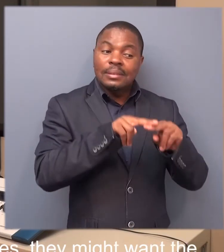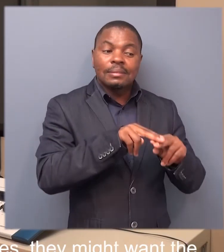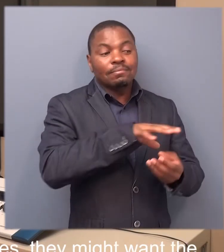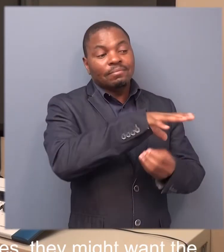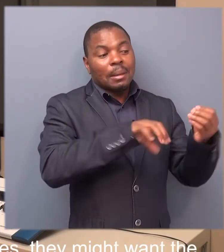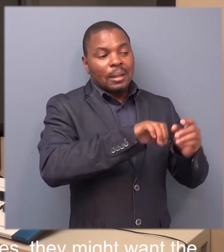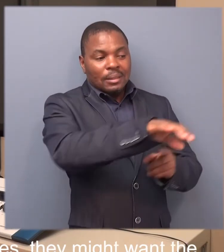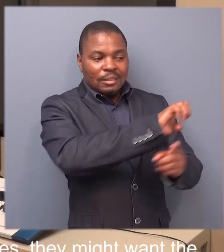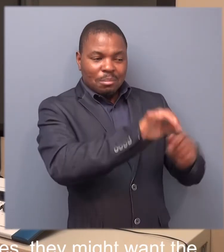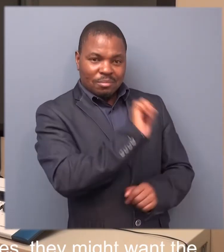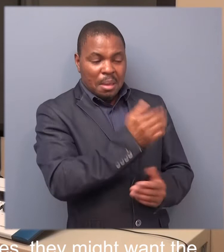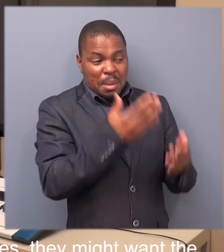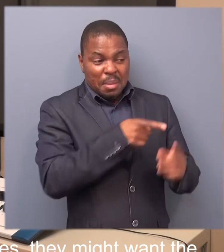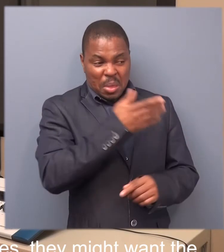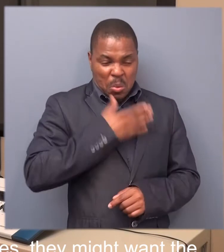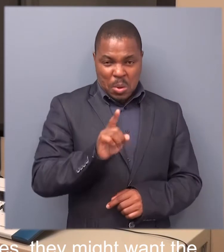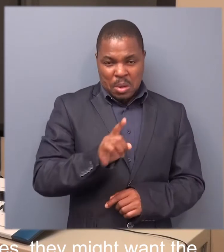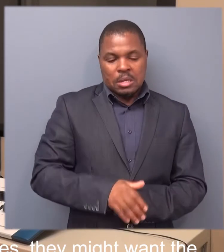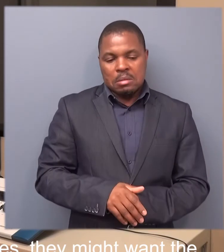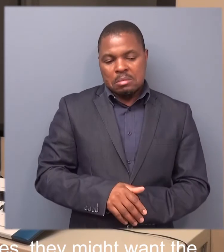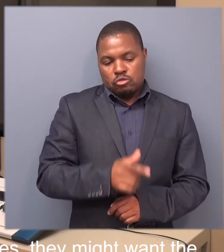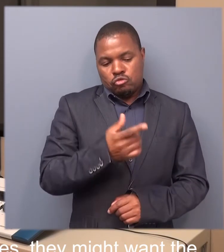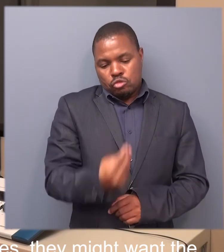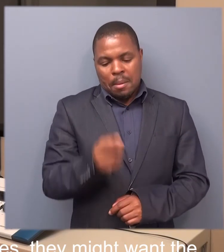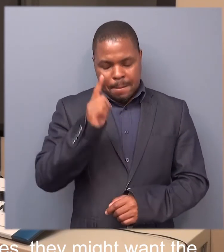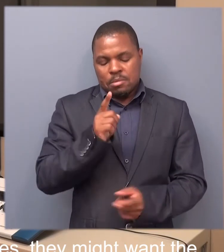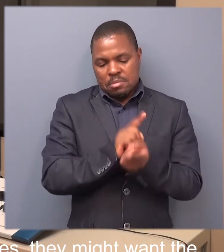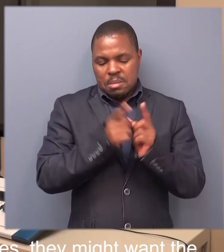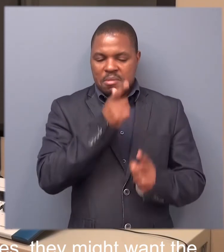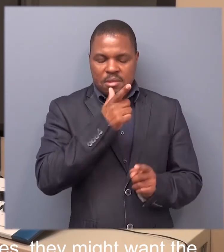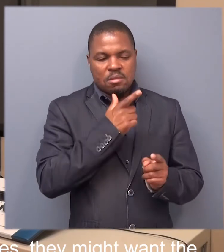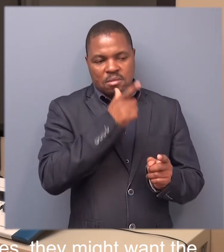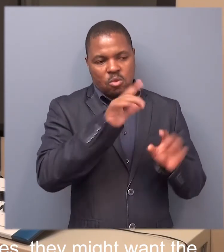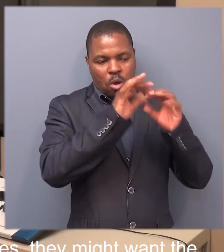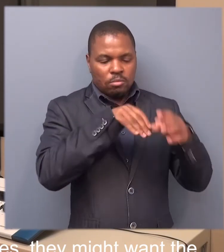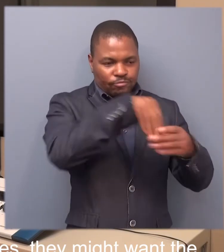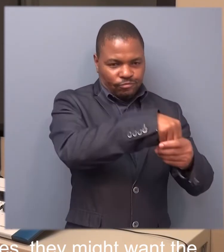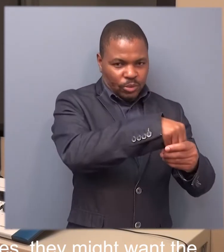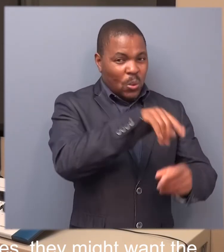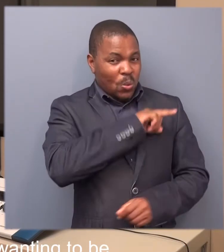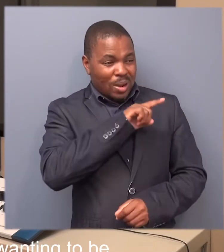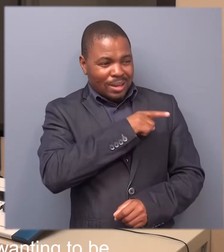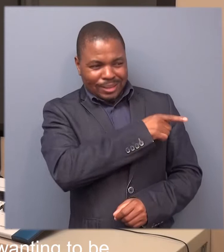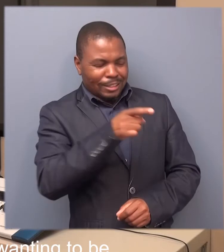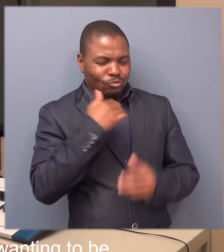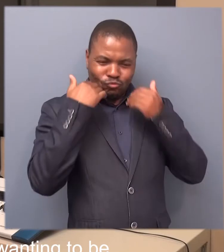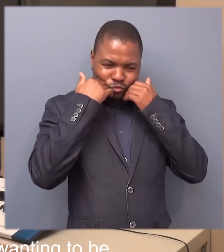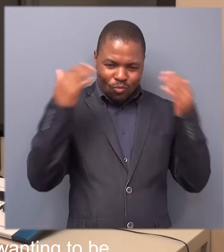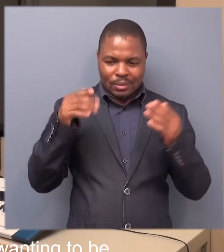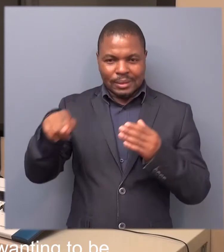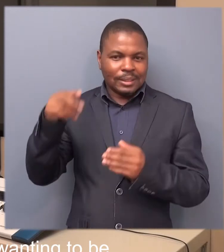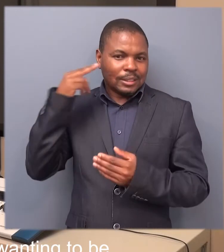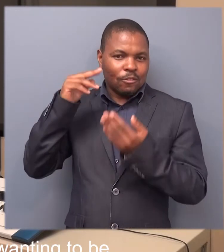So depending on the family's circumstances, they might want the child to be hearing and live in the hearing world because they're not